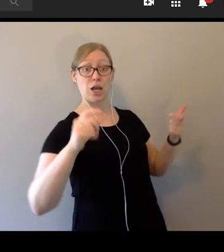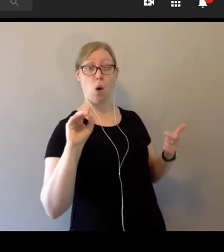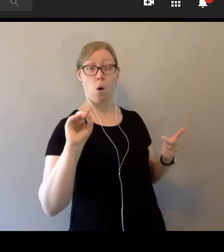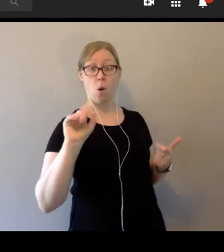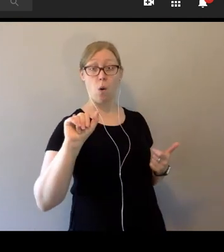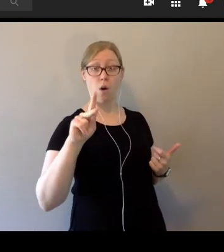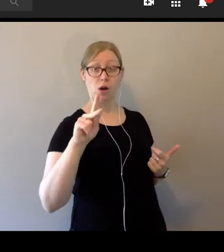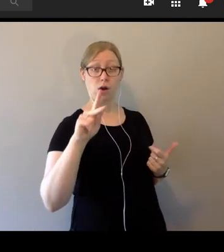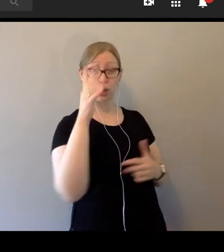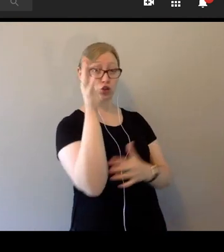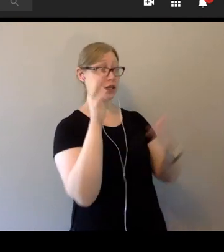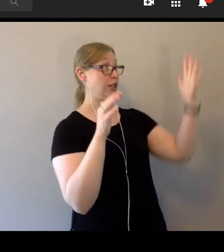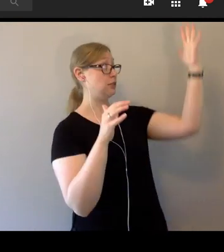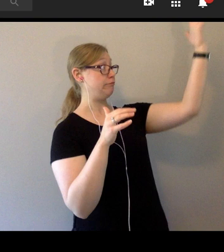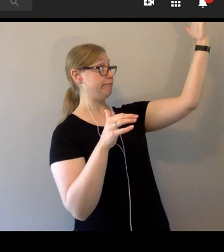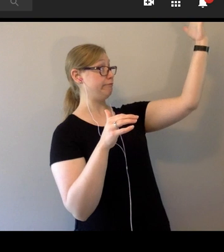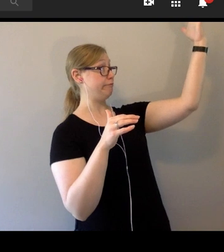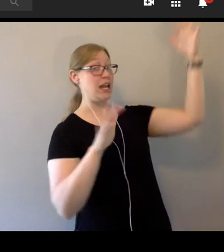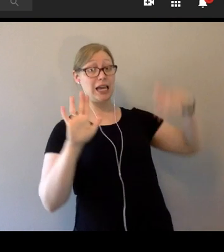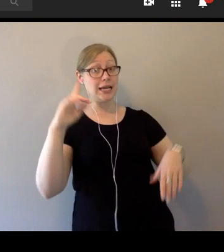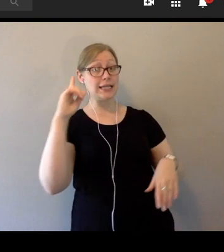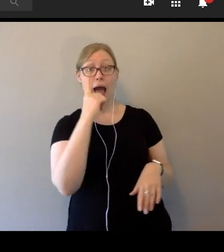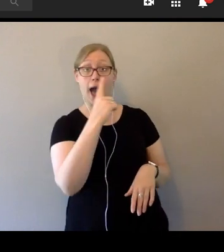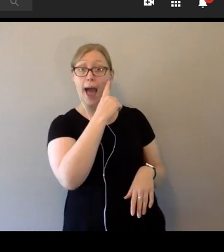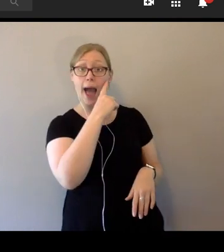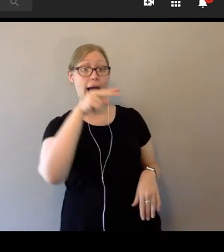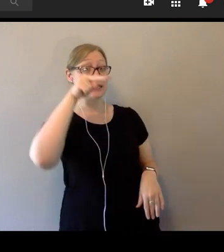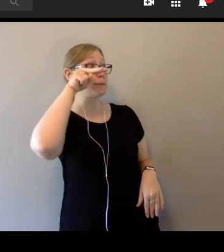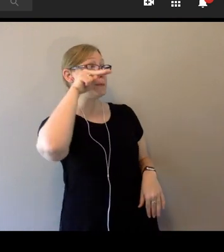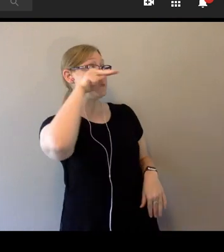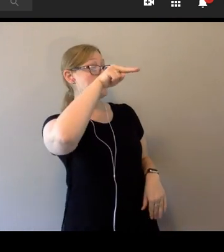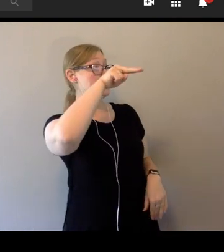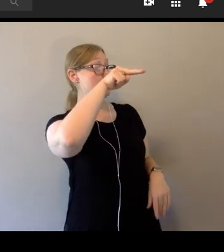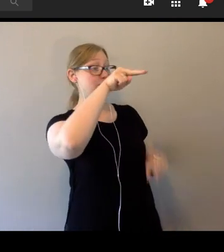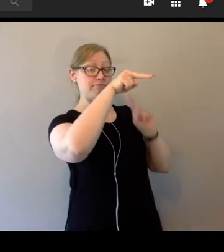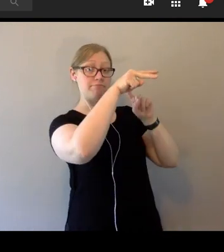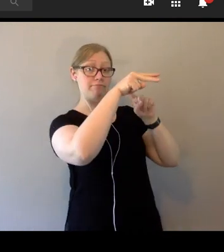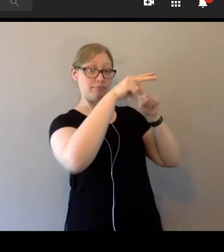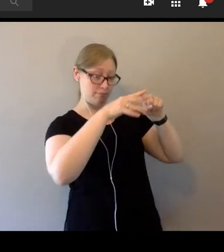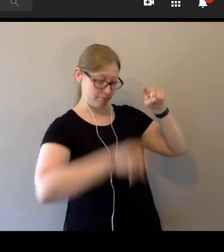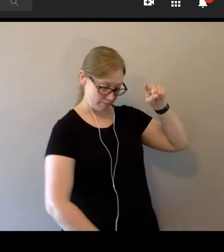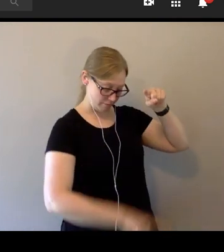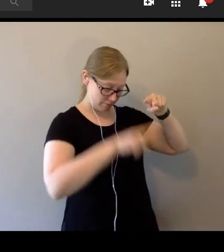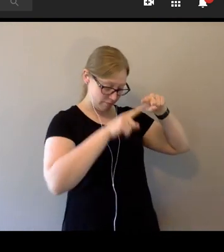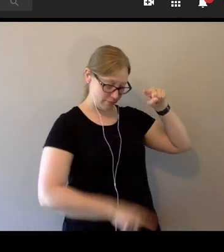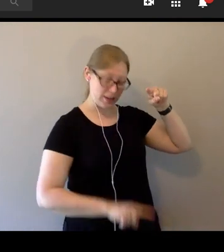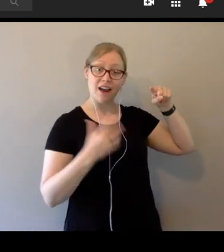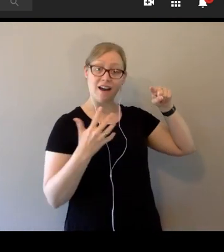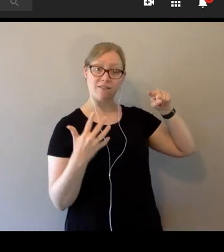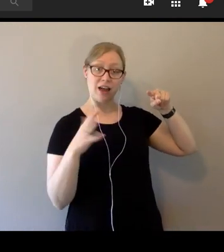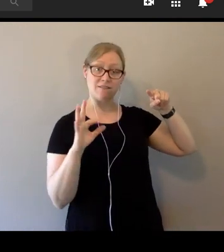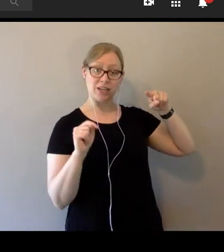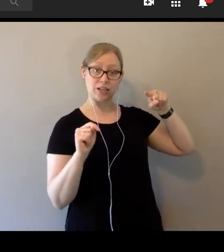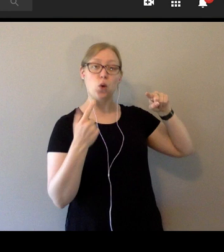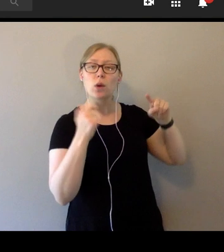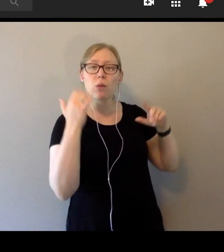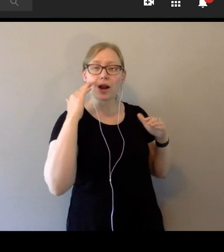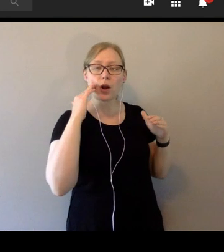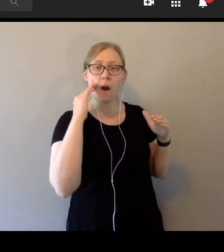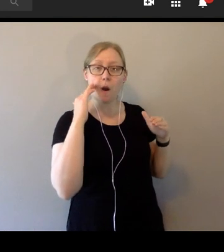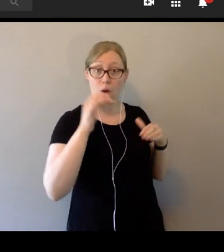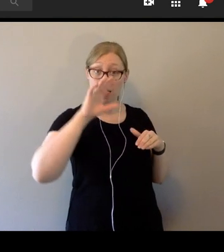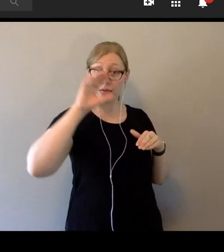from the ground. And that's important because if we want to know how the question is how high that owl is up in the tree. If I want to know